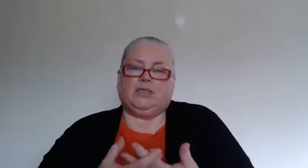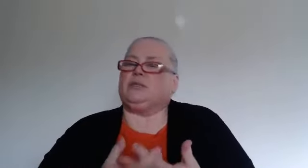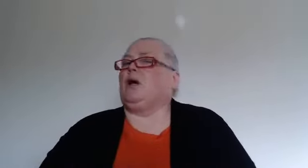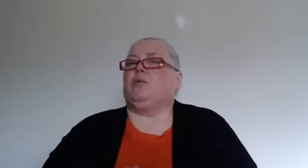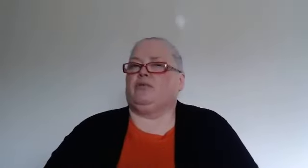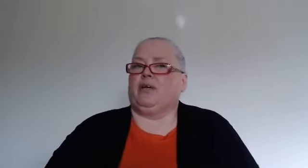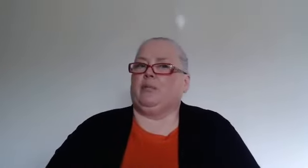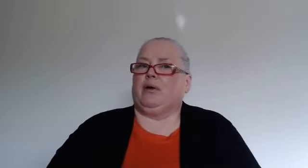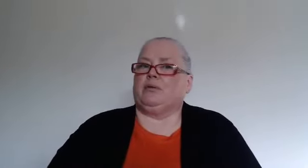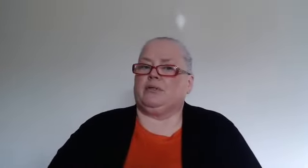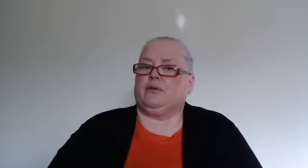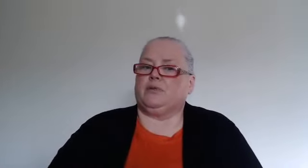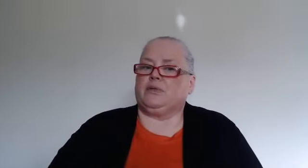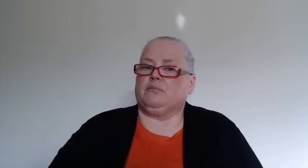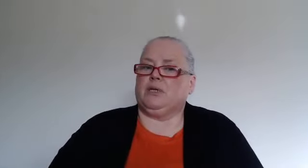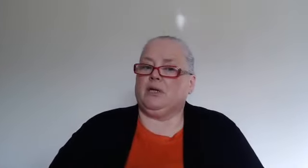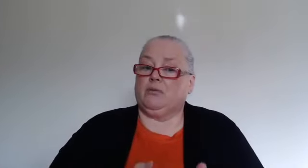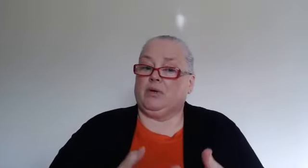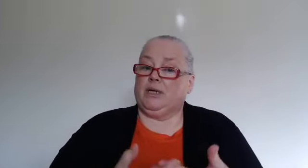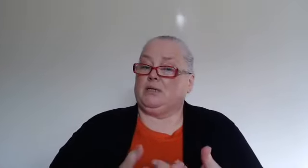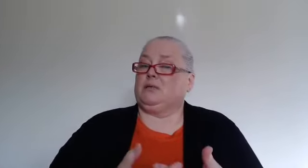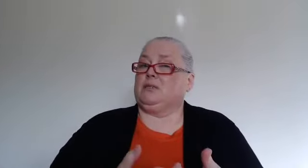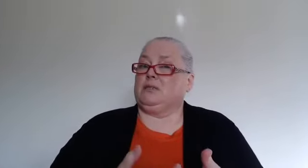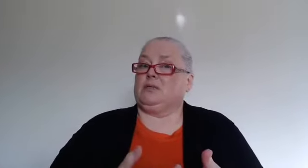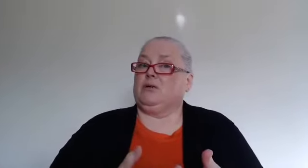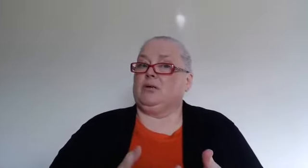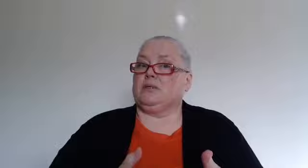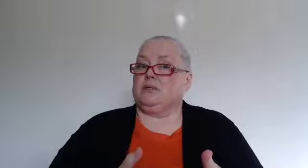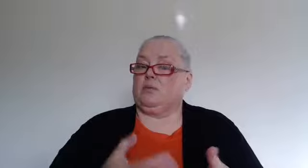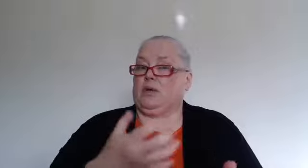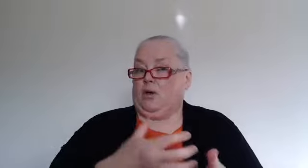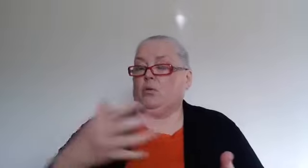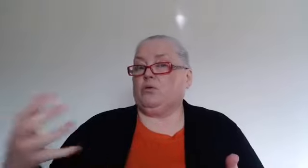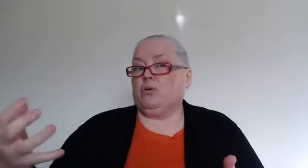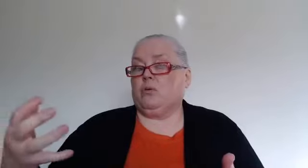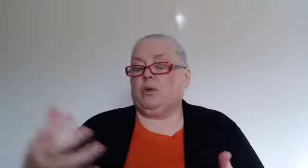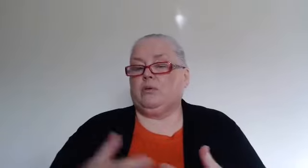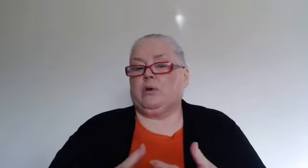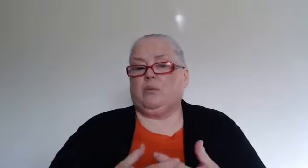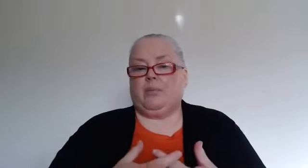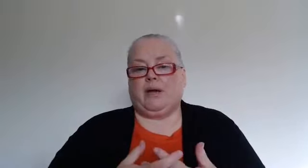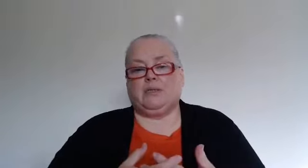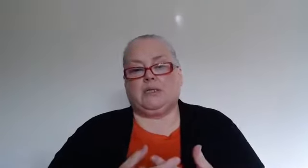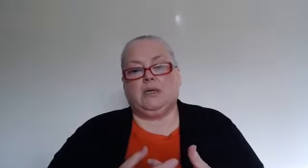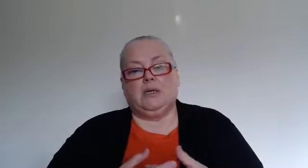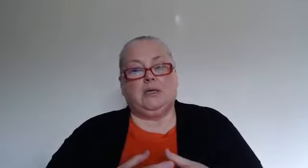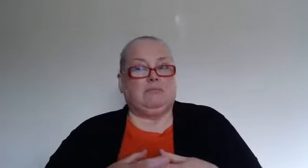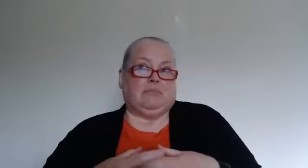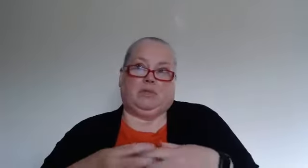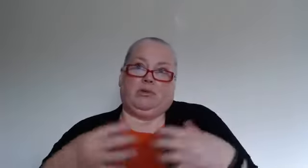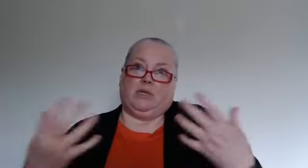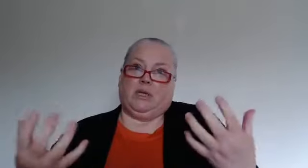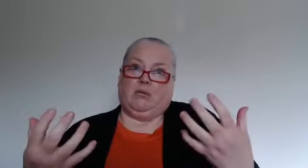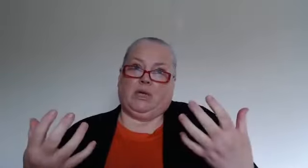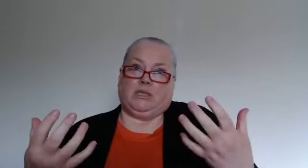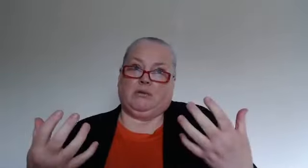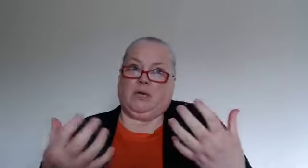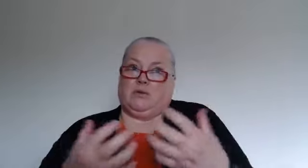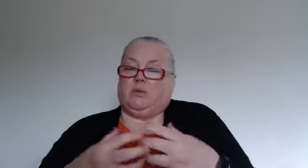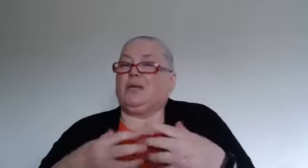changes how we feel about ourselves. It really is an identity crisis that we go through when you become a parent. The other thing we can do here is we can